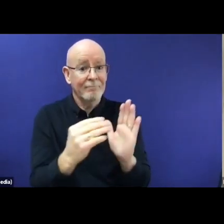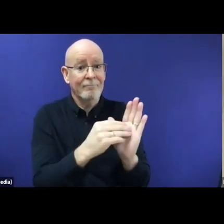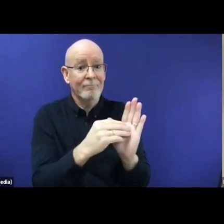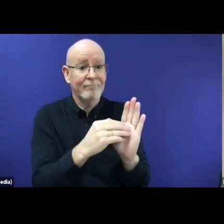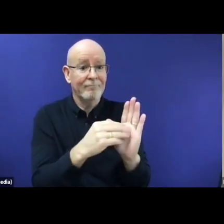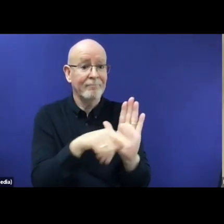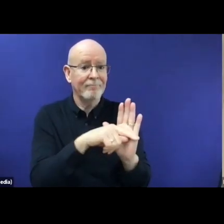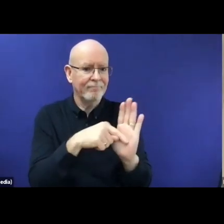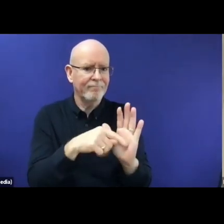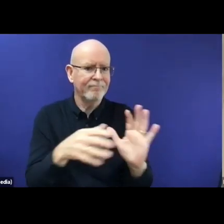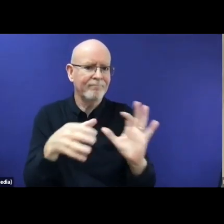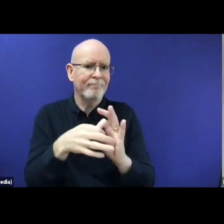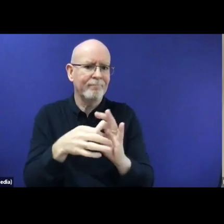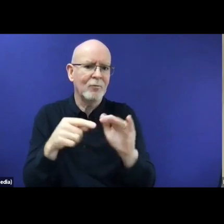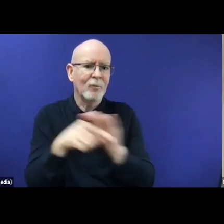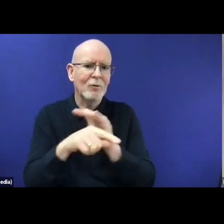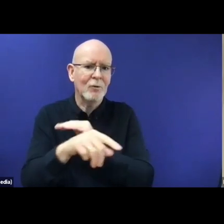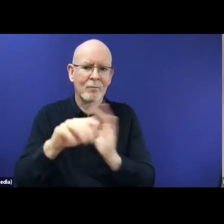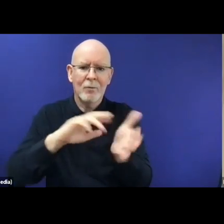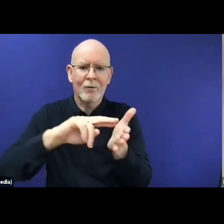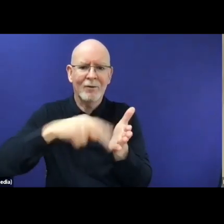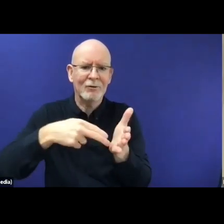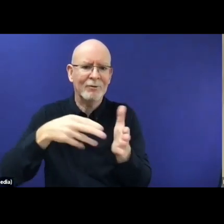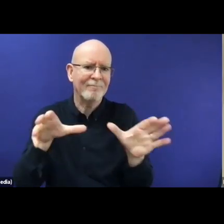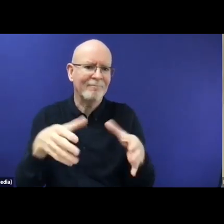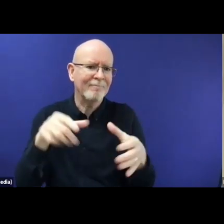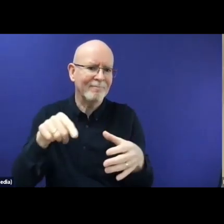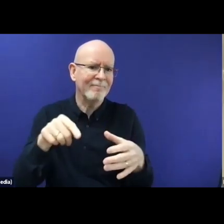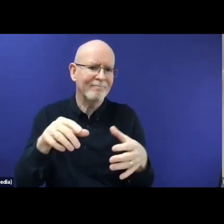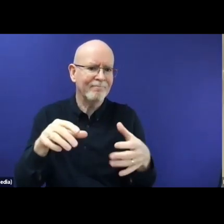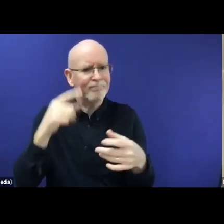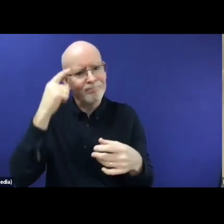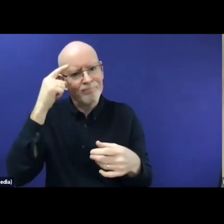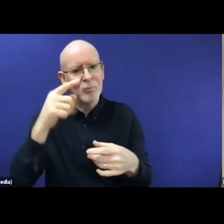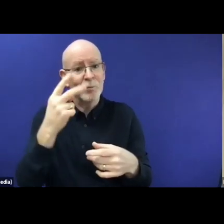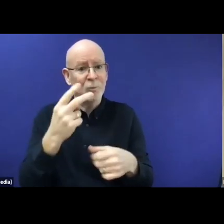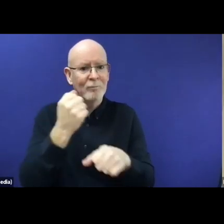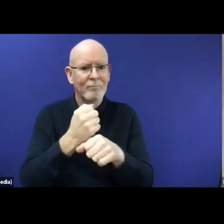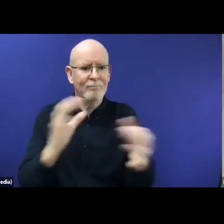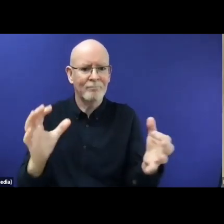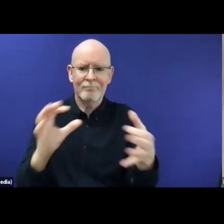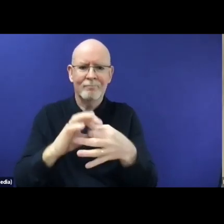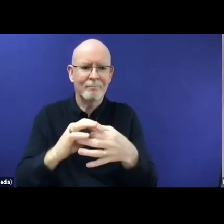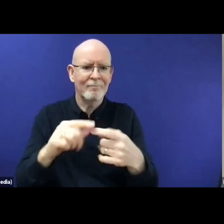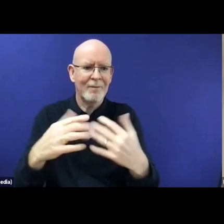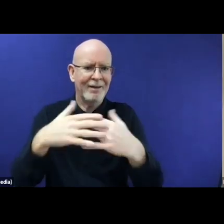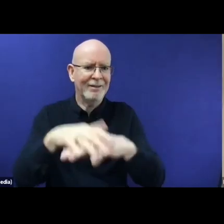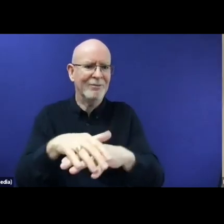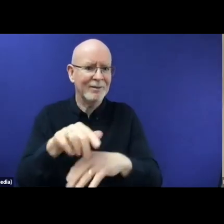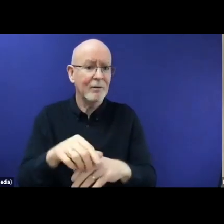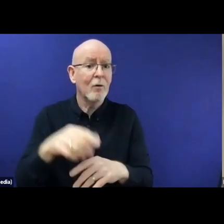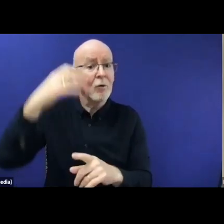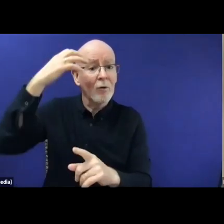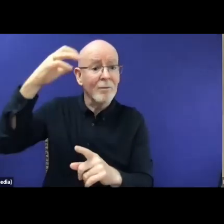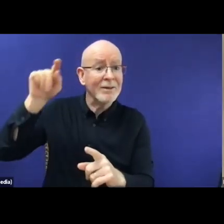there are historical reasons for that. On its side, of course, the Refugee Convention contained an article,